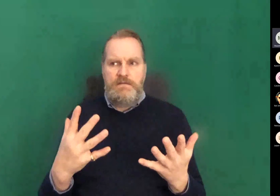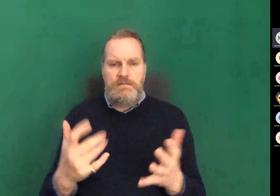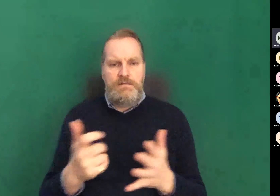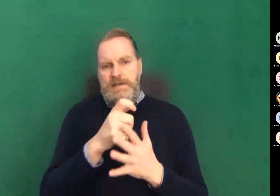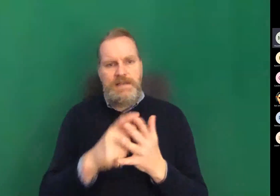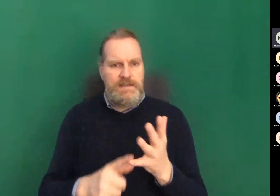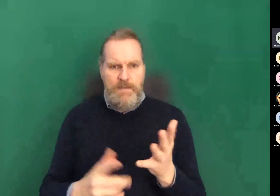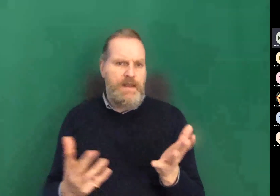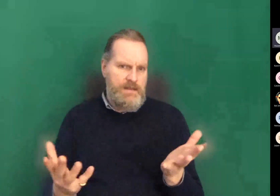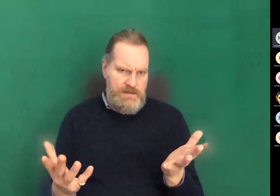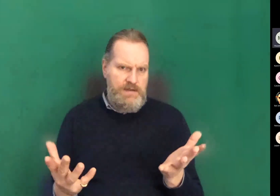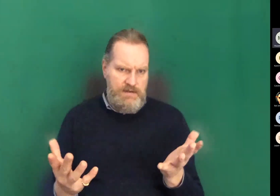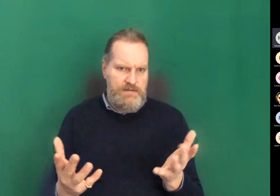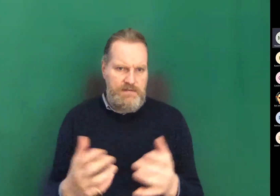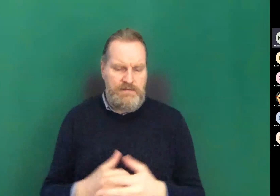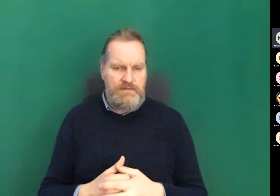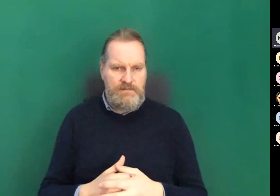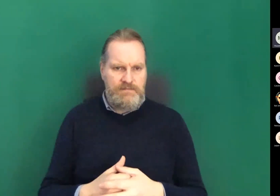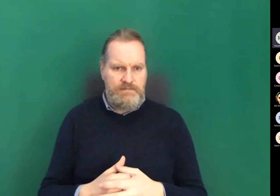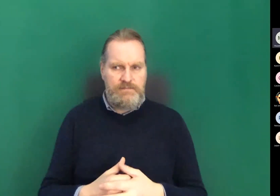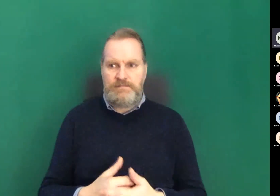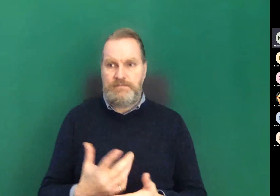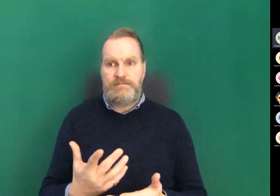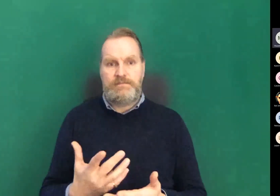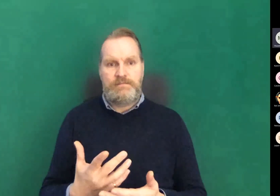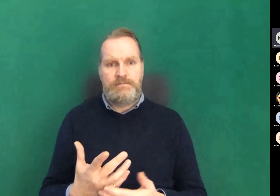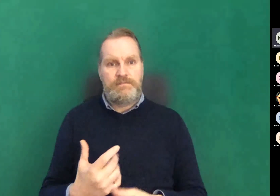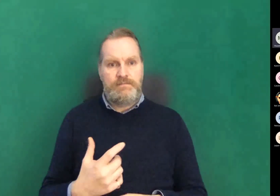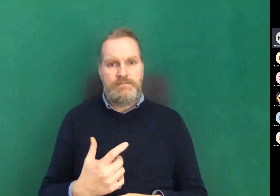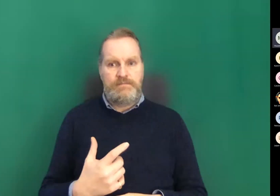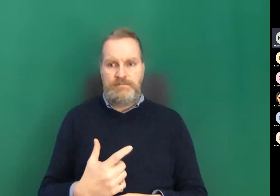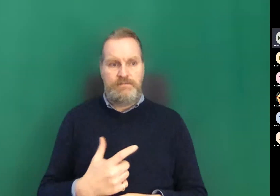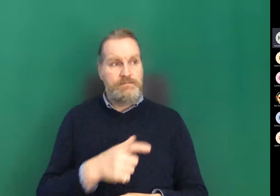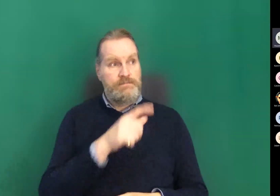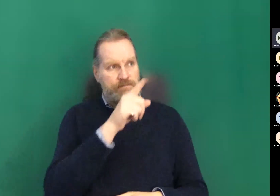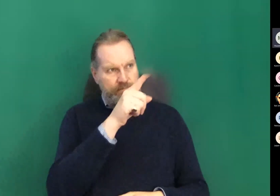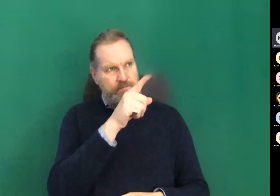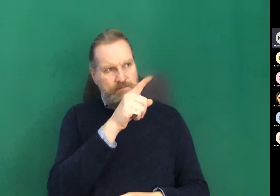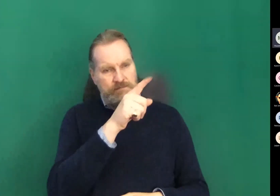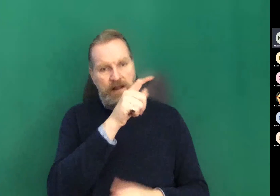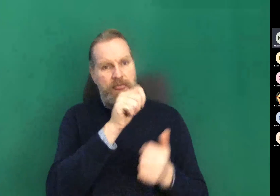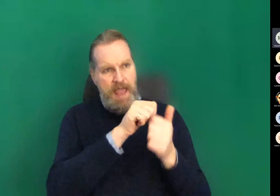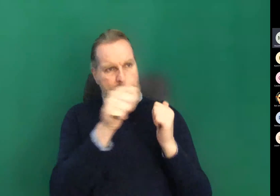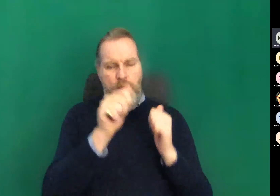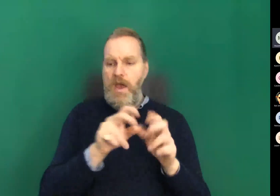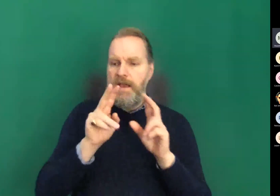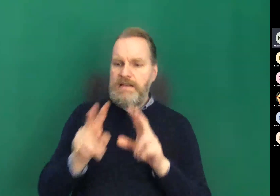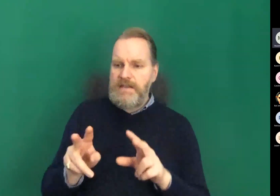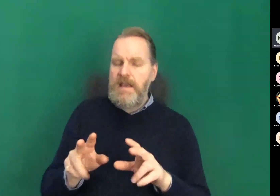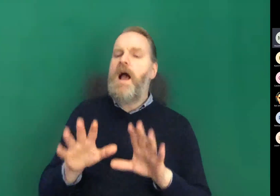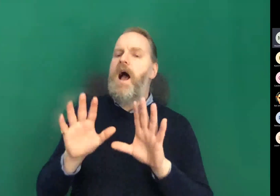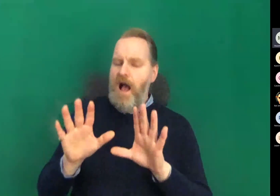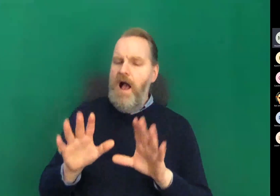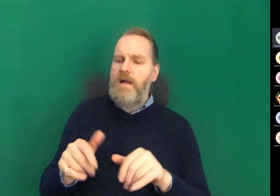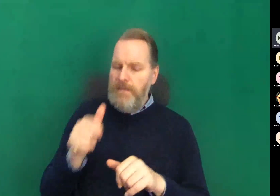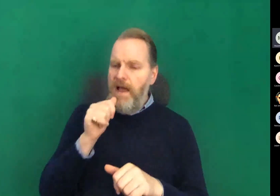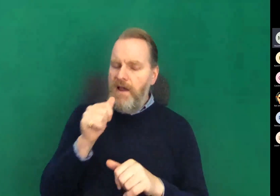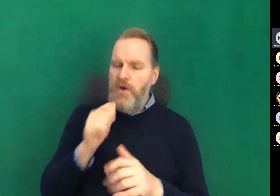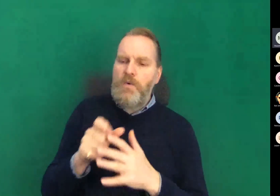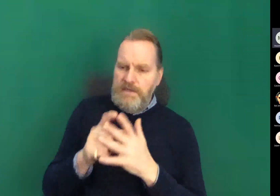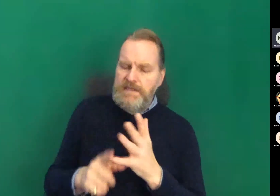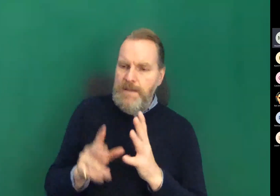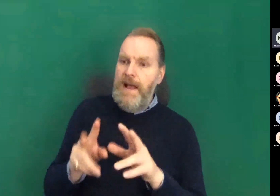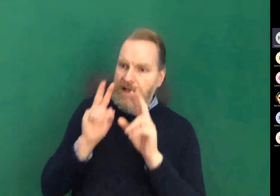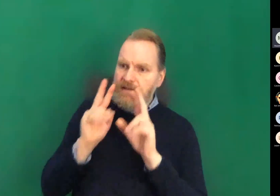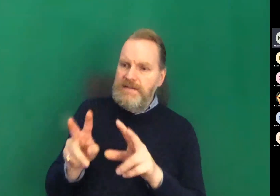employer can see what is wrong, so are aware of it. In the case of hidden disabilities, if you don't